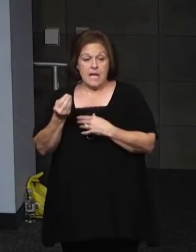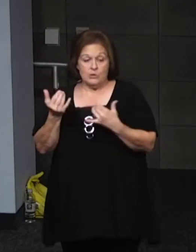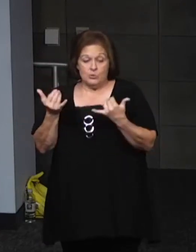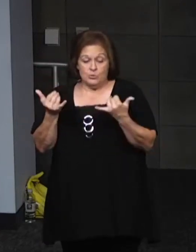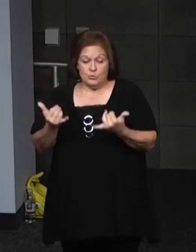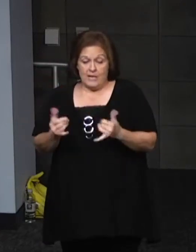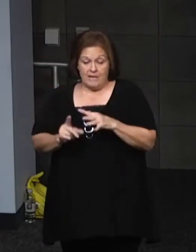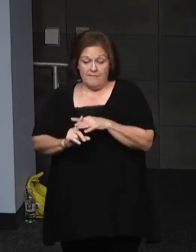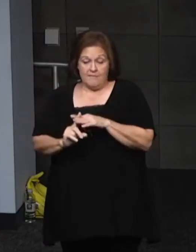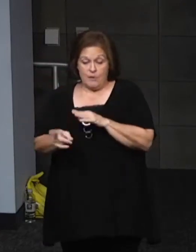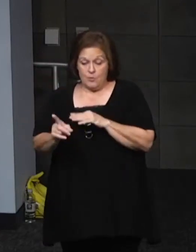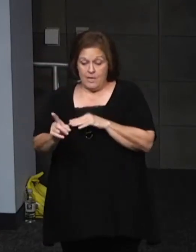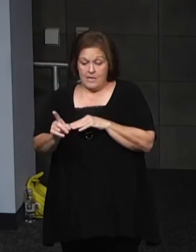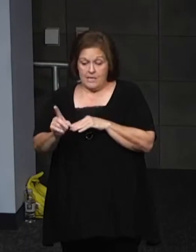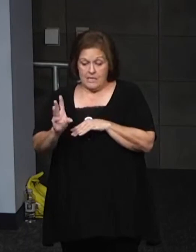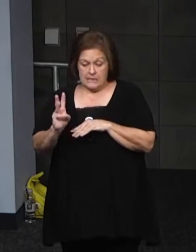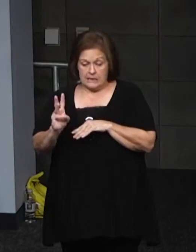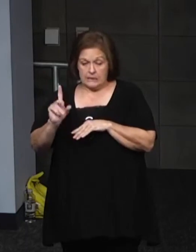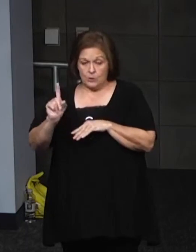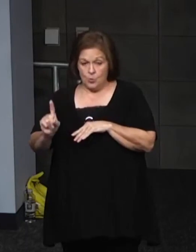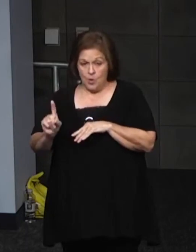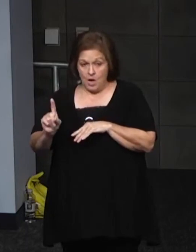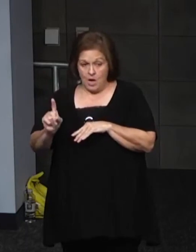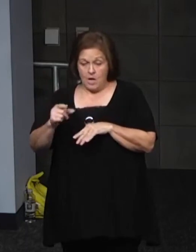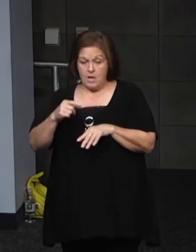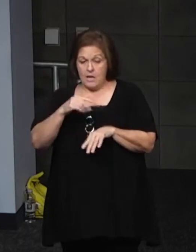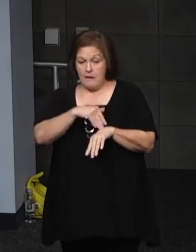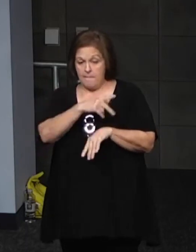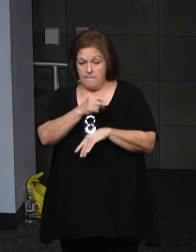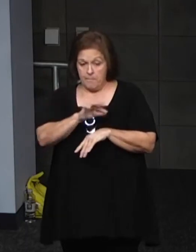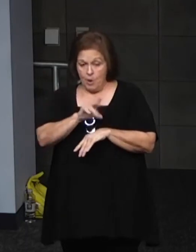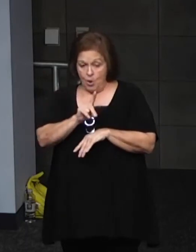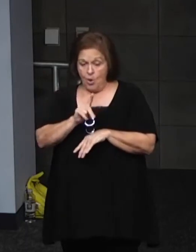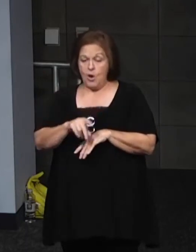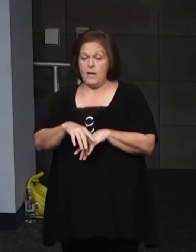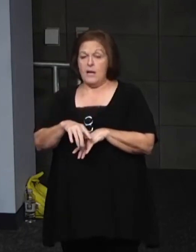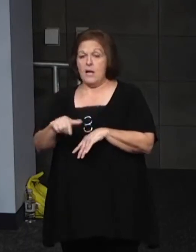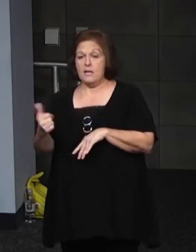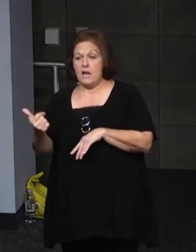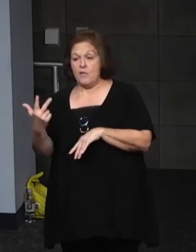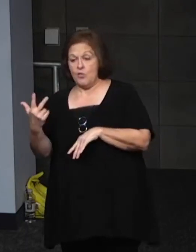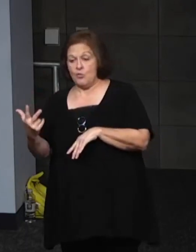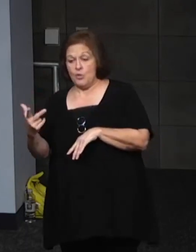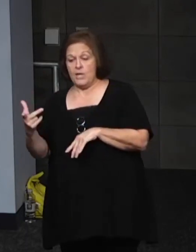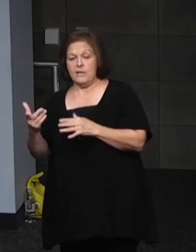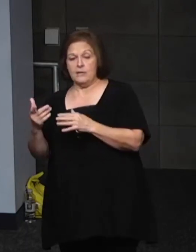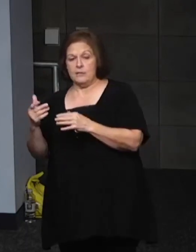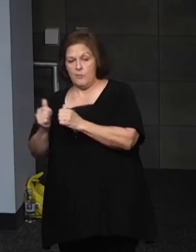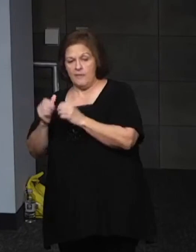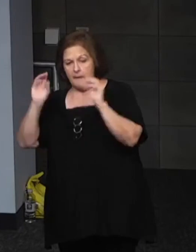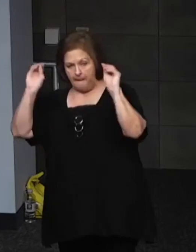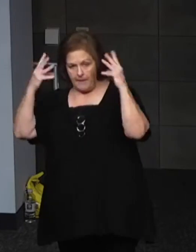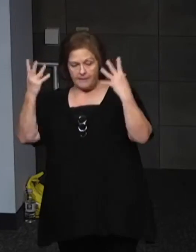had evacuated 61 through PARD and another 3 via ambulance.